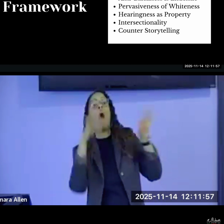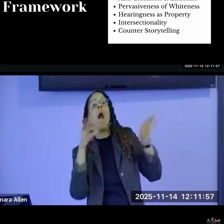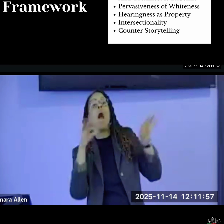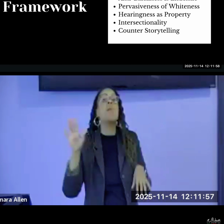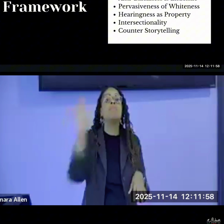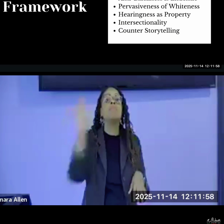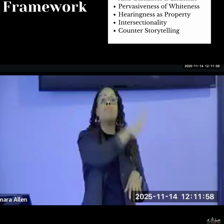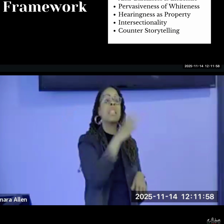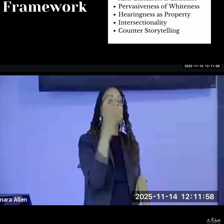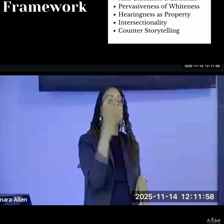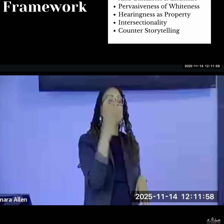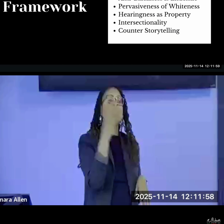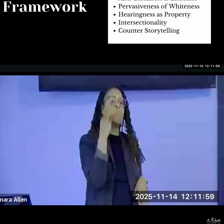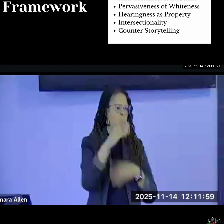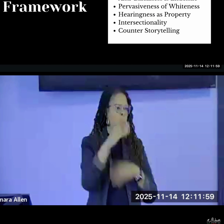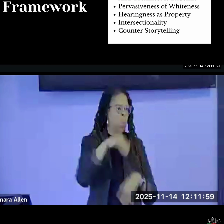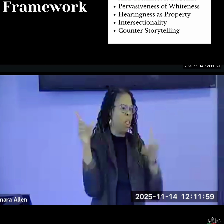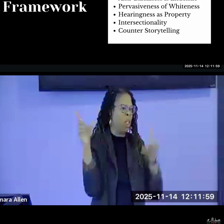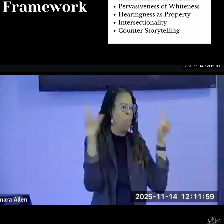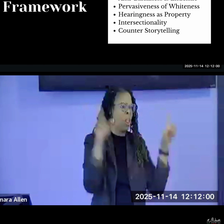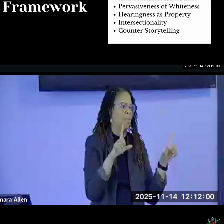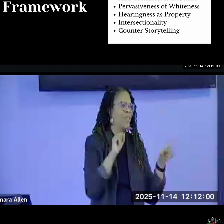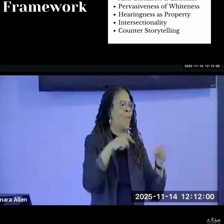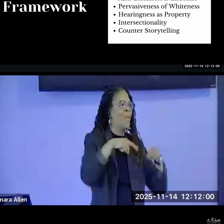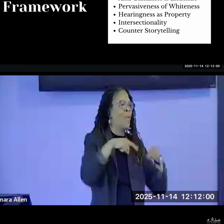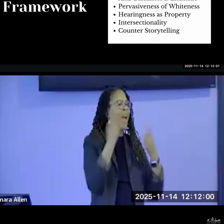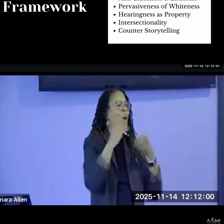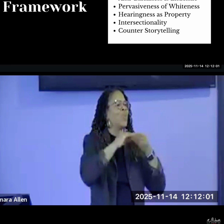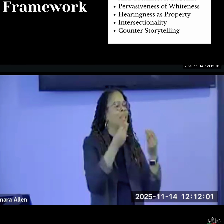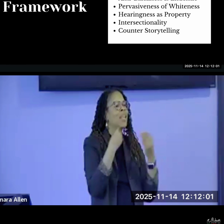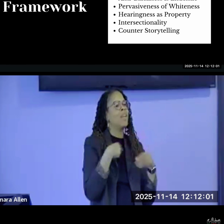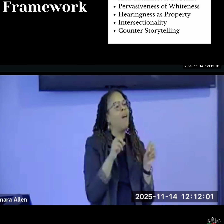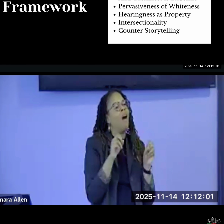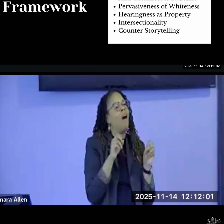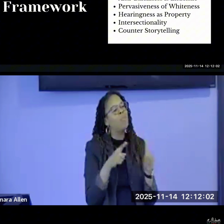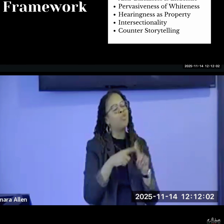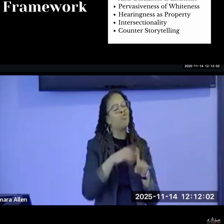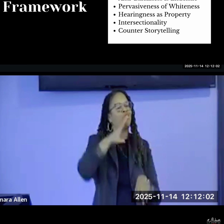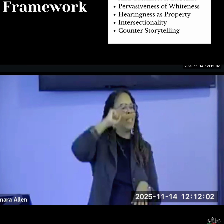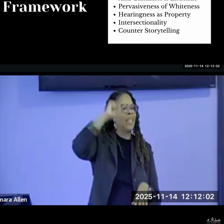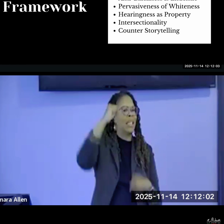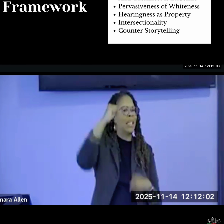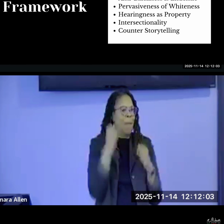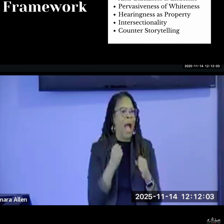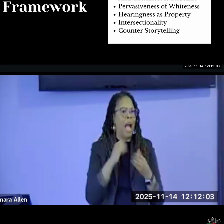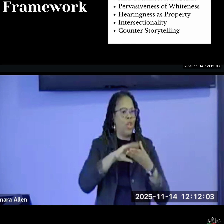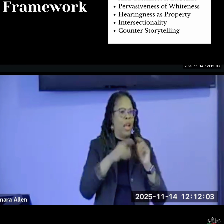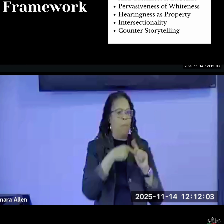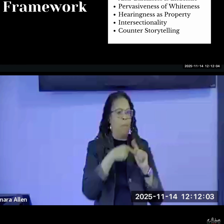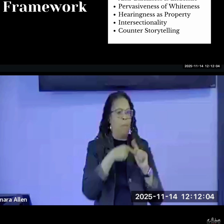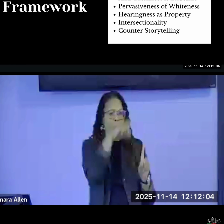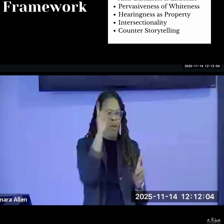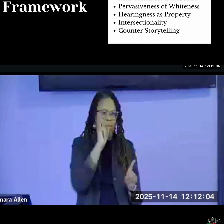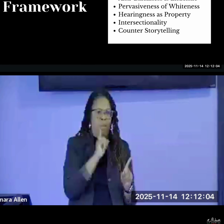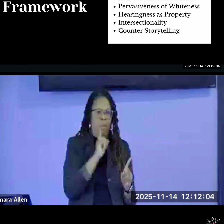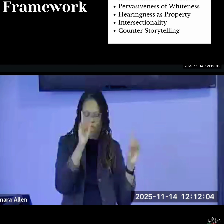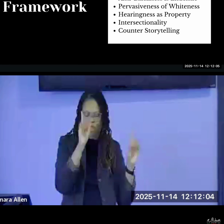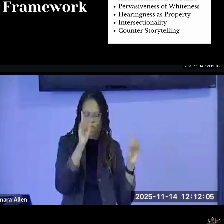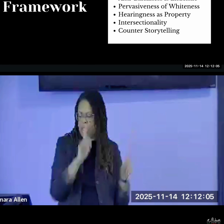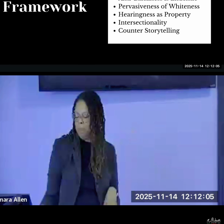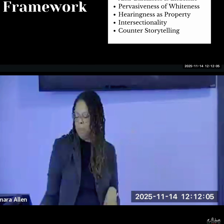the oppression against us. And so we have to remember that there's this white lens that